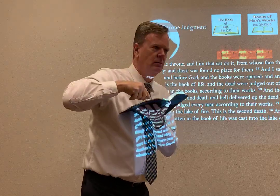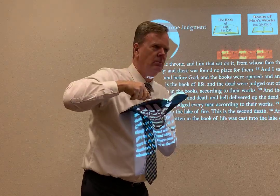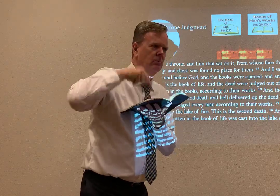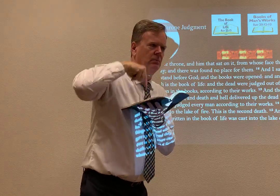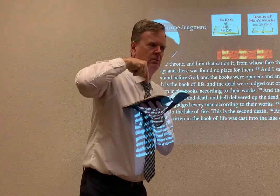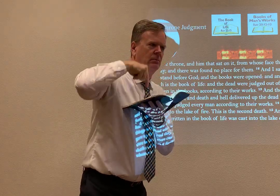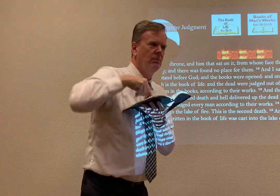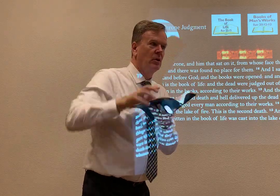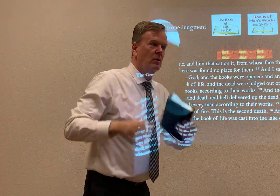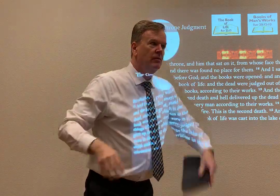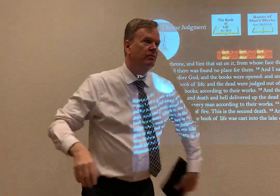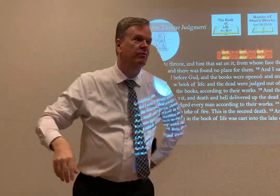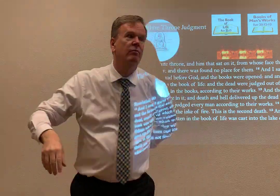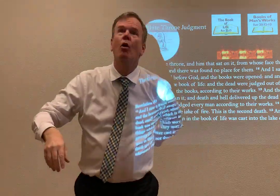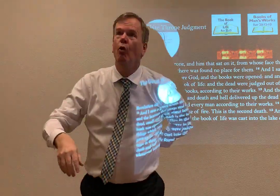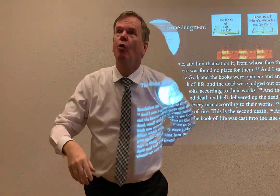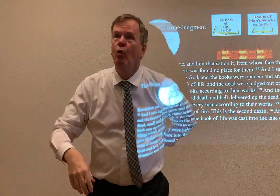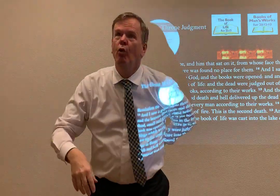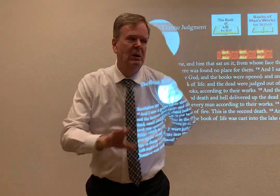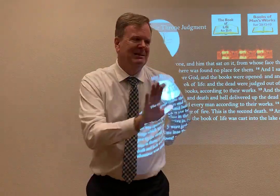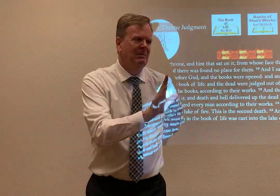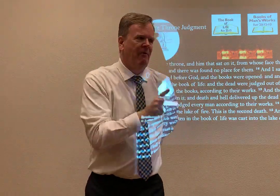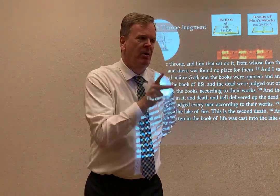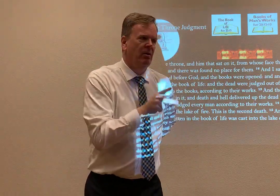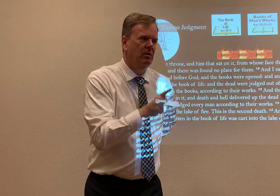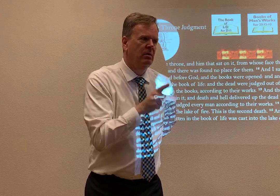That's the way to do it. Now, if you go in and you just say, mm-hmm, "That's great,"